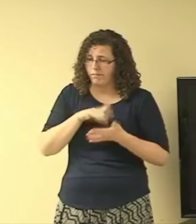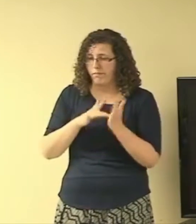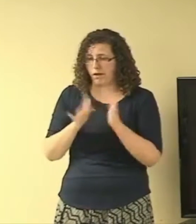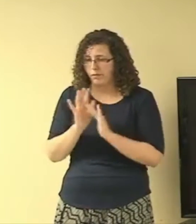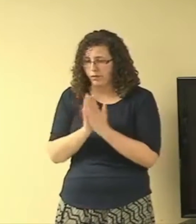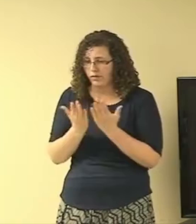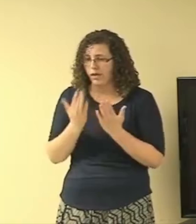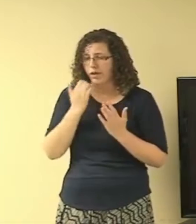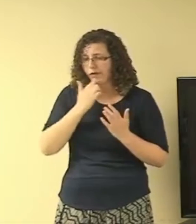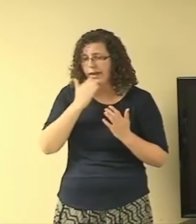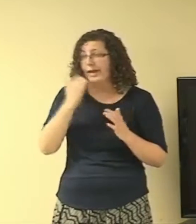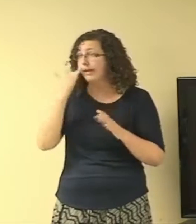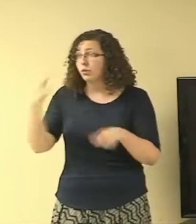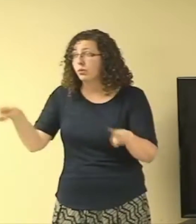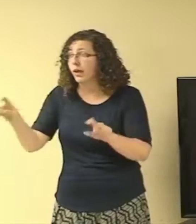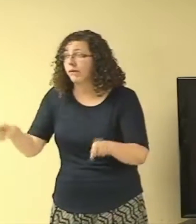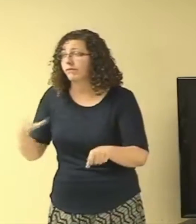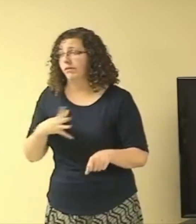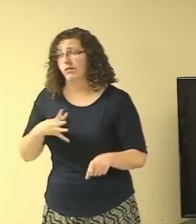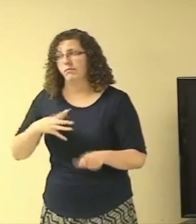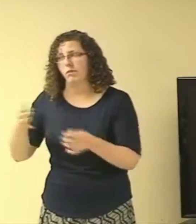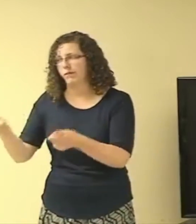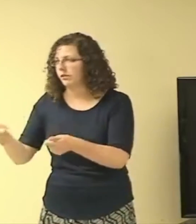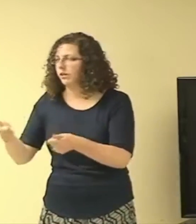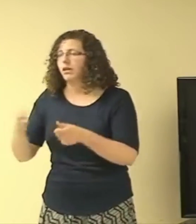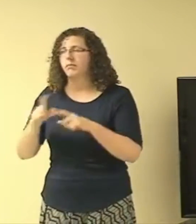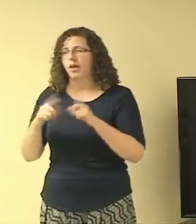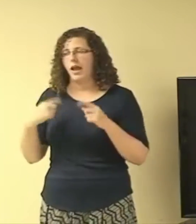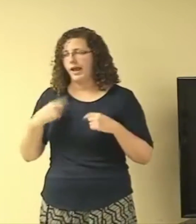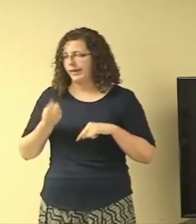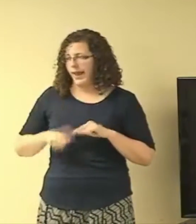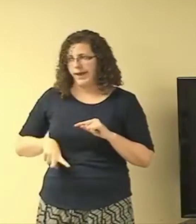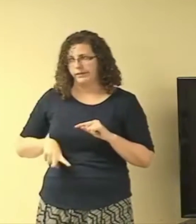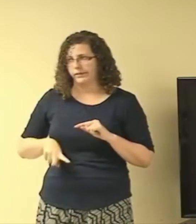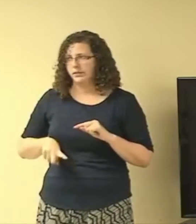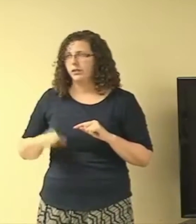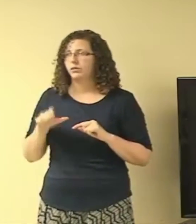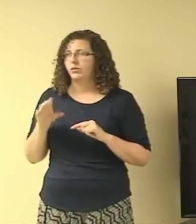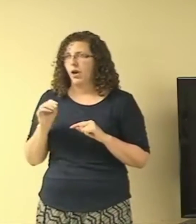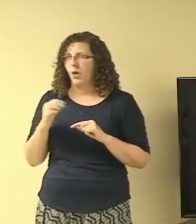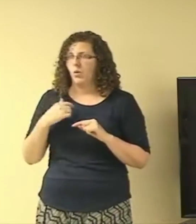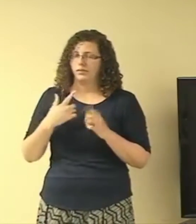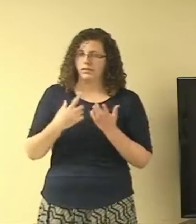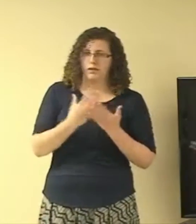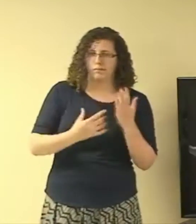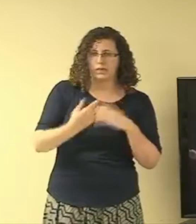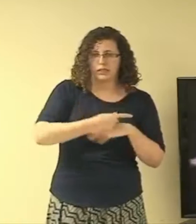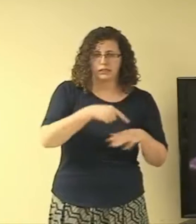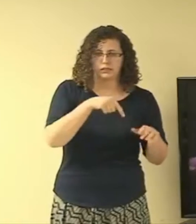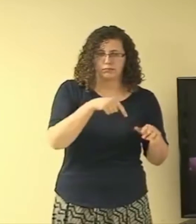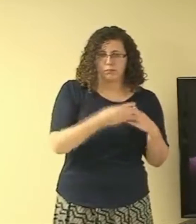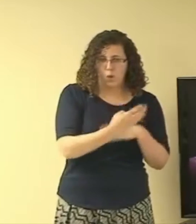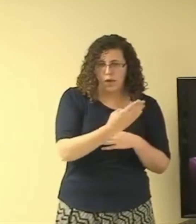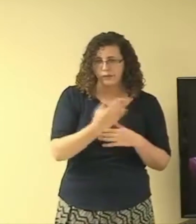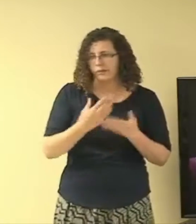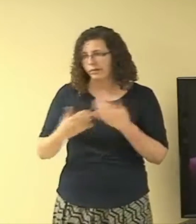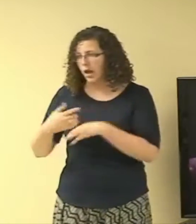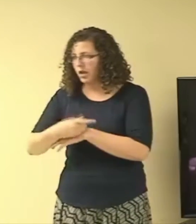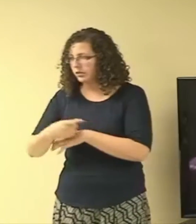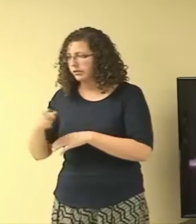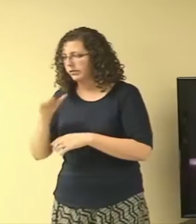And it's cool if you do, but I don't. I don't function that way. So my stuff's kind of hit or miss, but one morning I got up and I was holy.